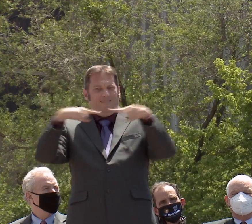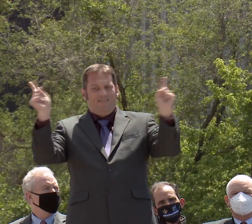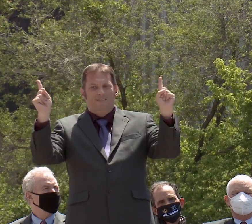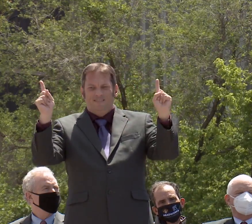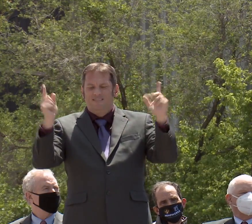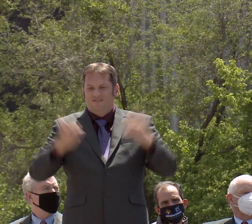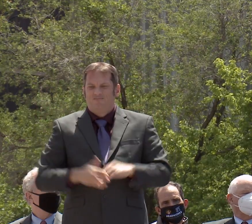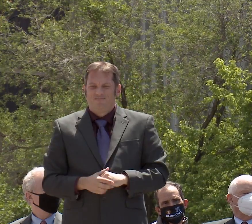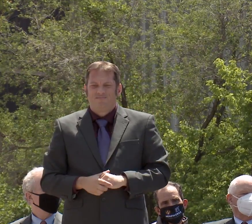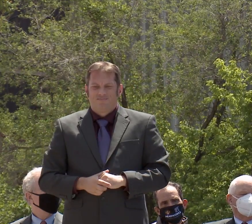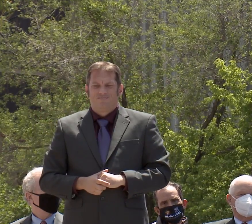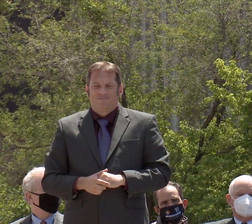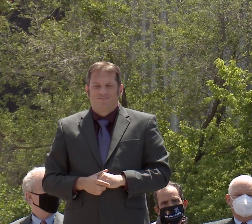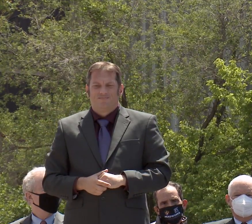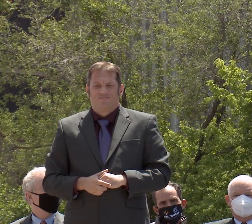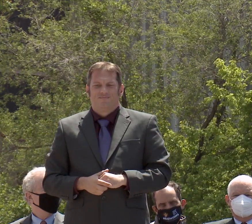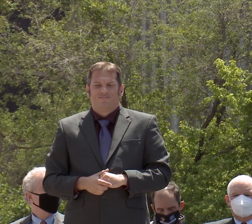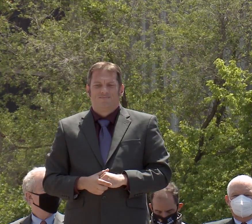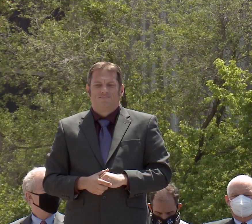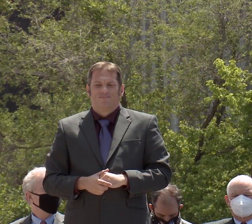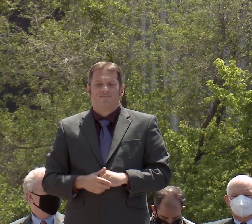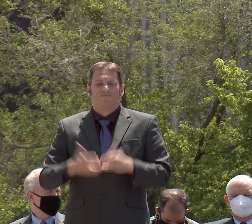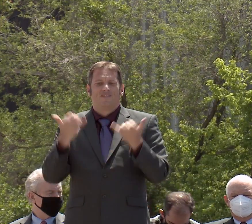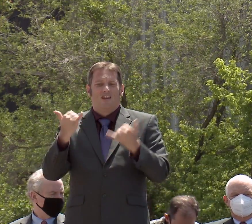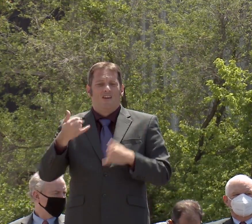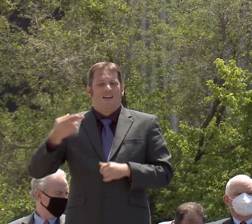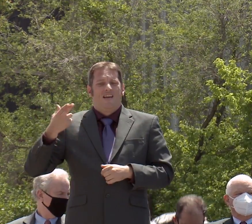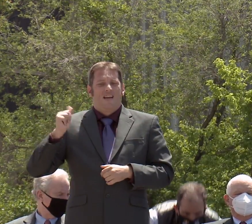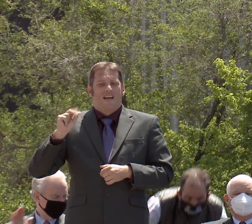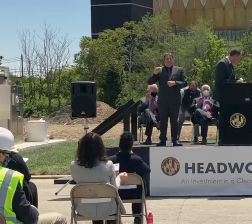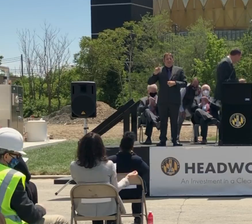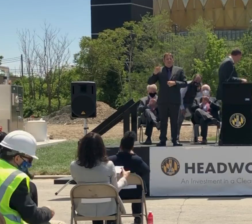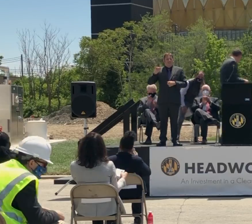individually and as an organization plays a critical role in supporting this work. Thank you all.